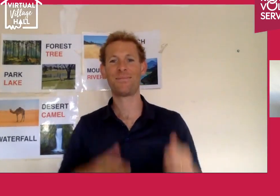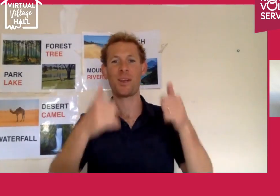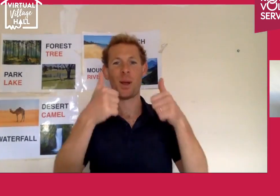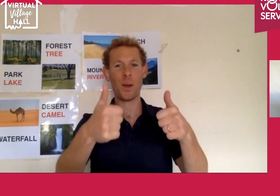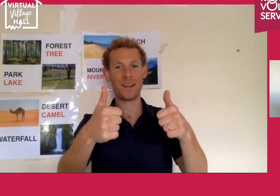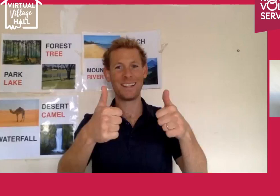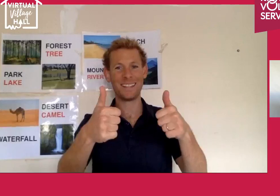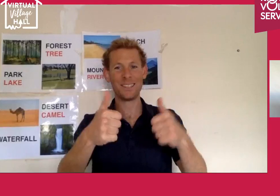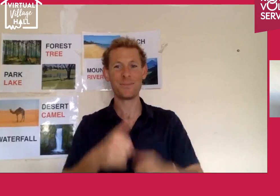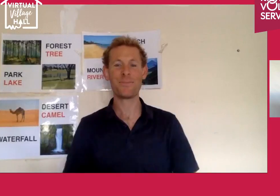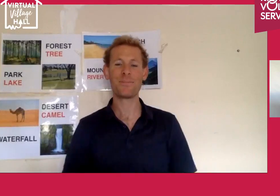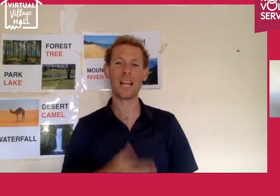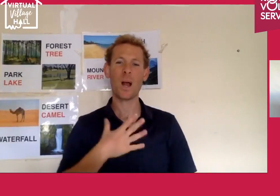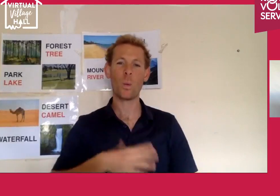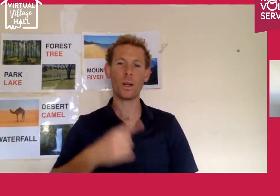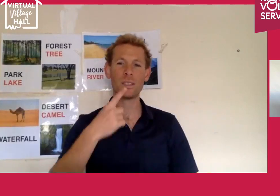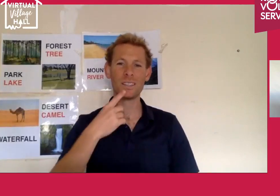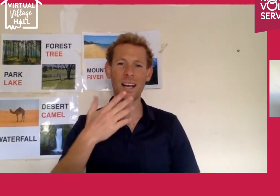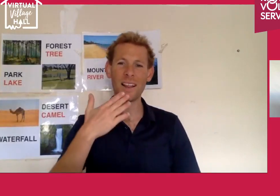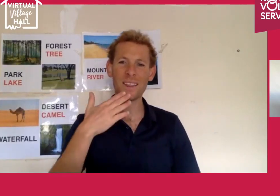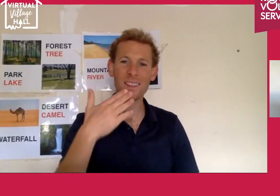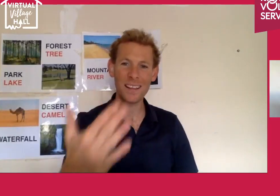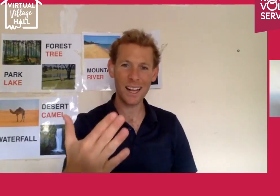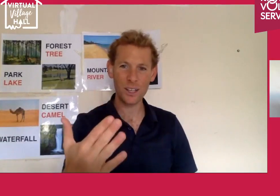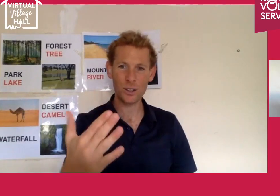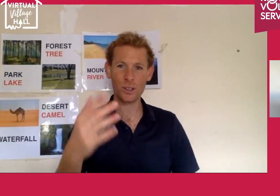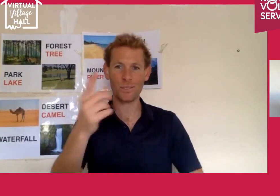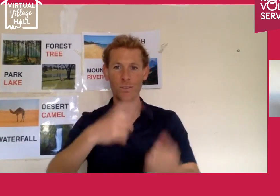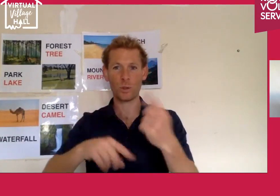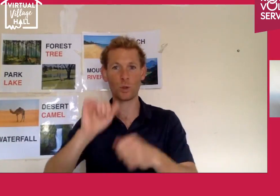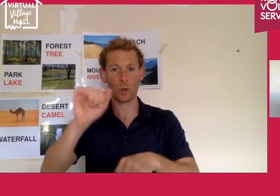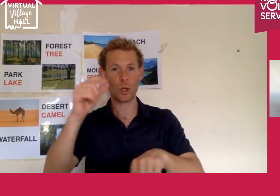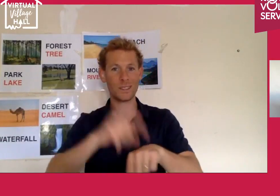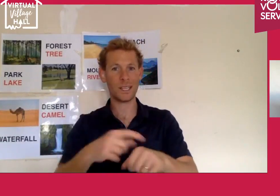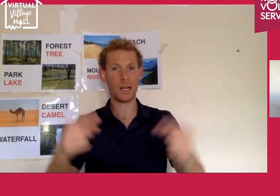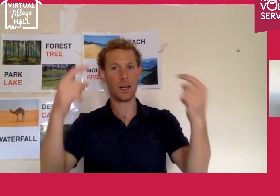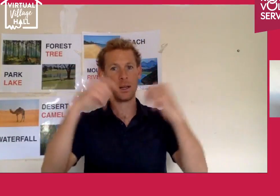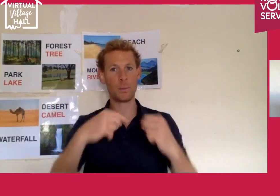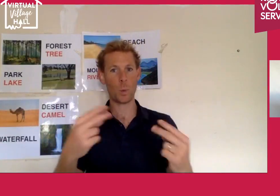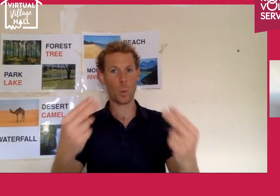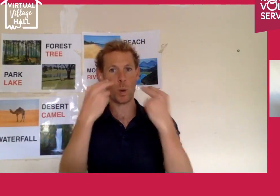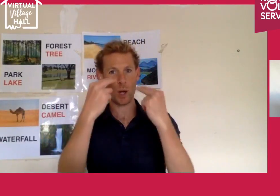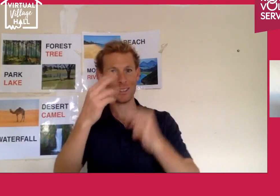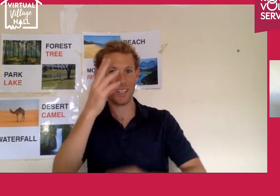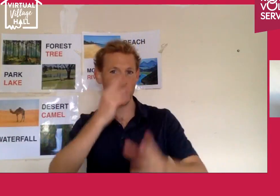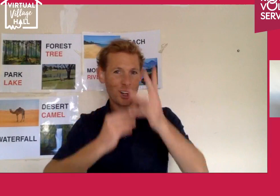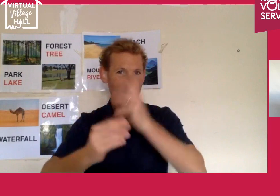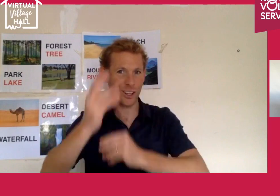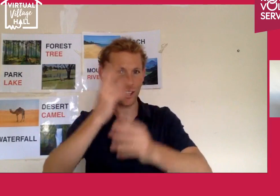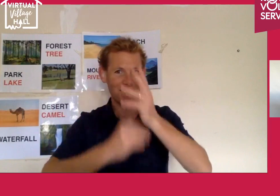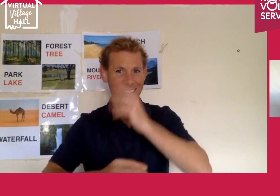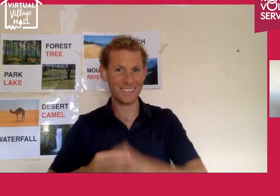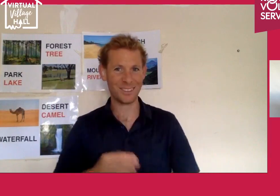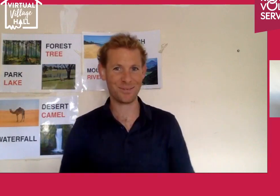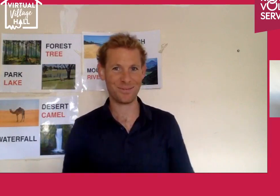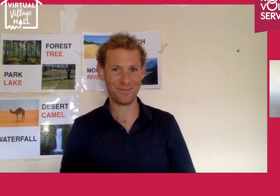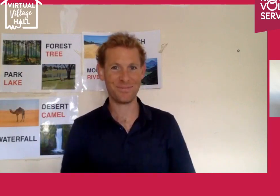tip that I'll pass on today. Okay, I just want to say a massive thank you for your time in coming to watch and learn